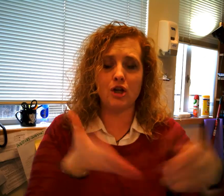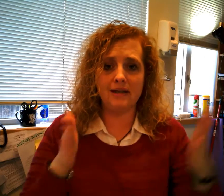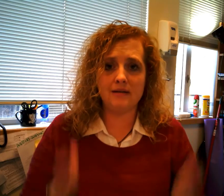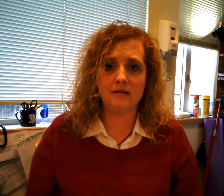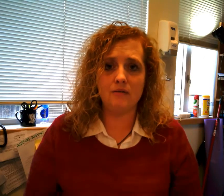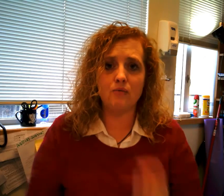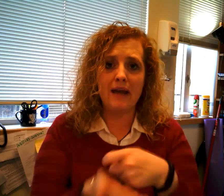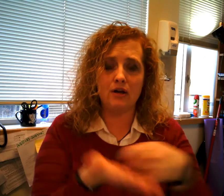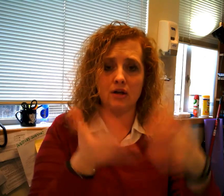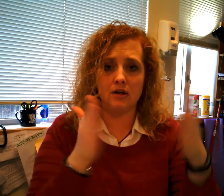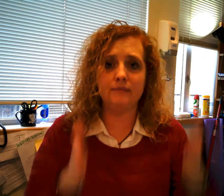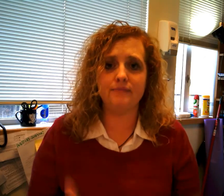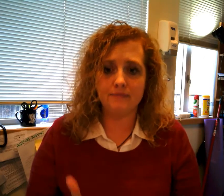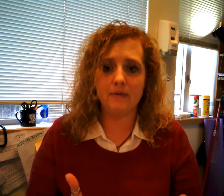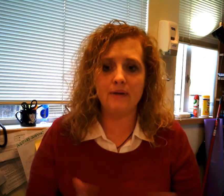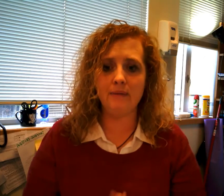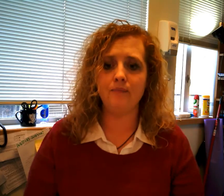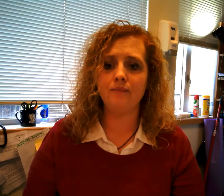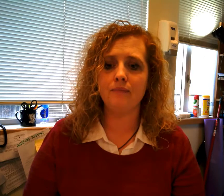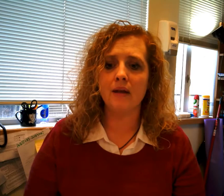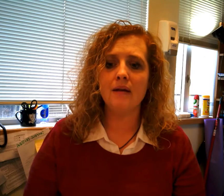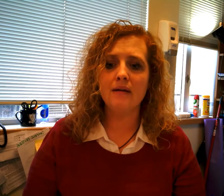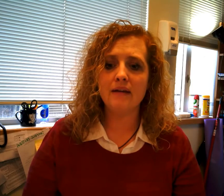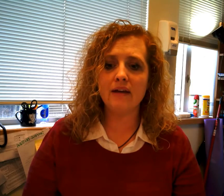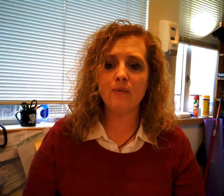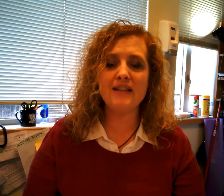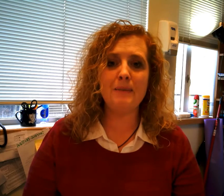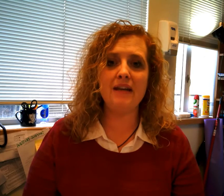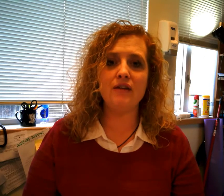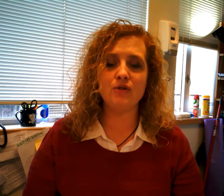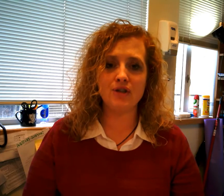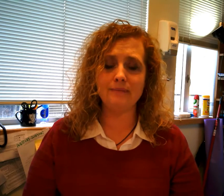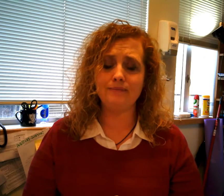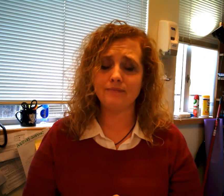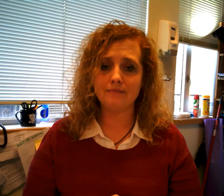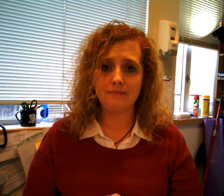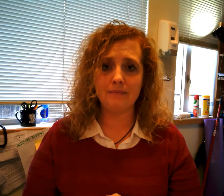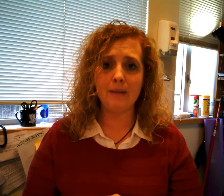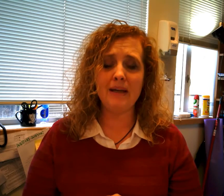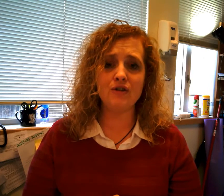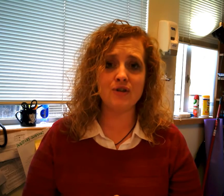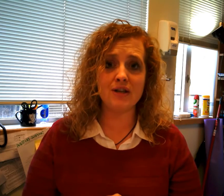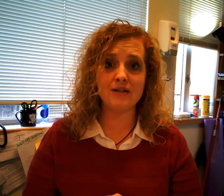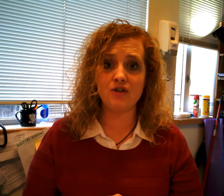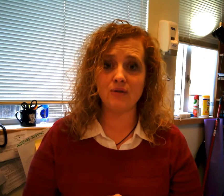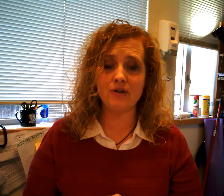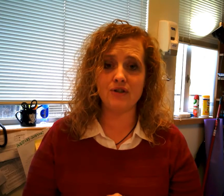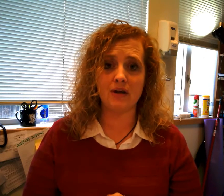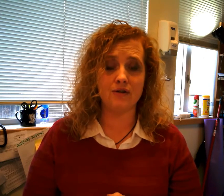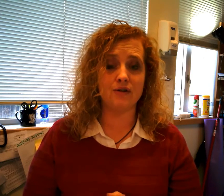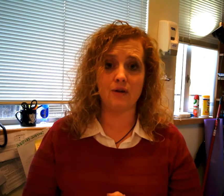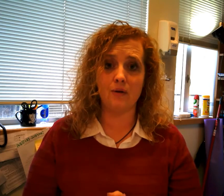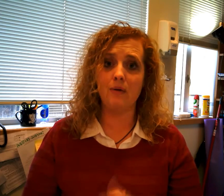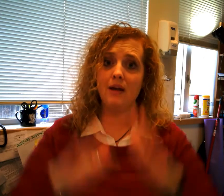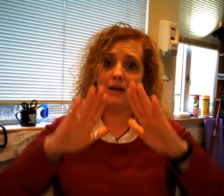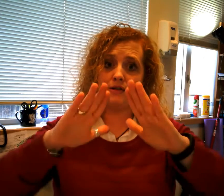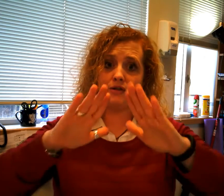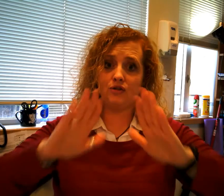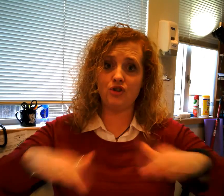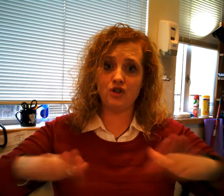Journalist, writer. Okay? Next one is pediatrician. Pediatrician is a children's doctor. So it's children,